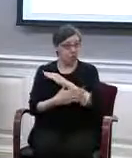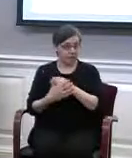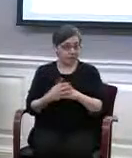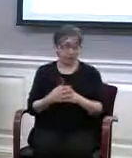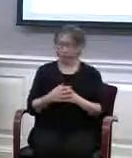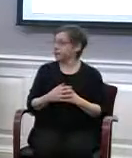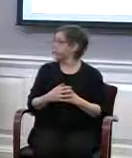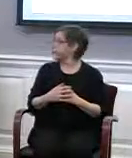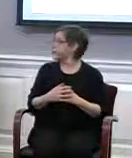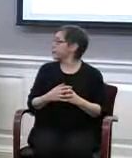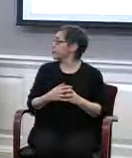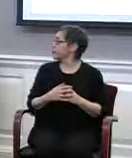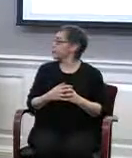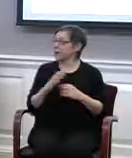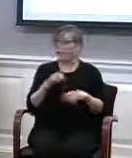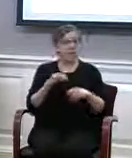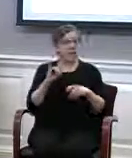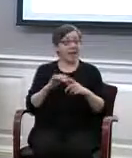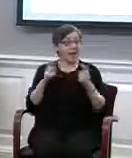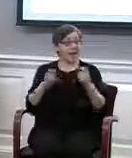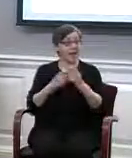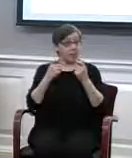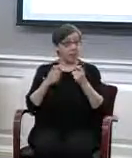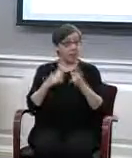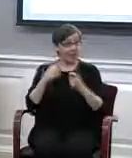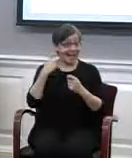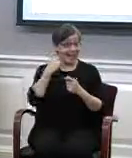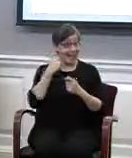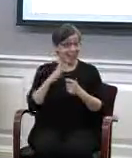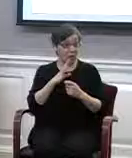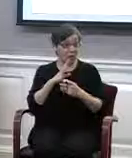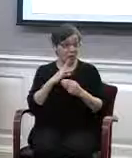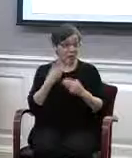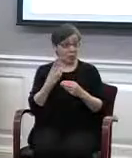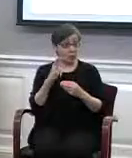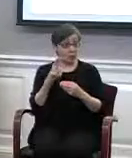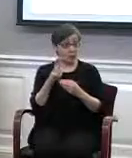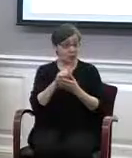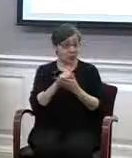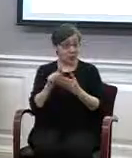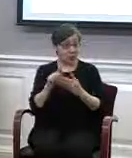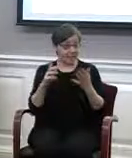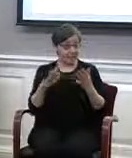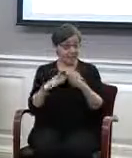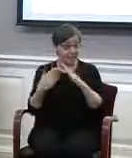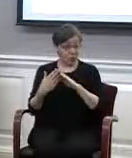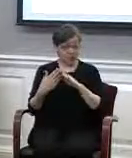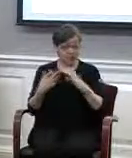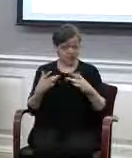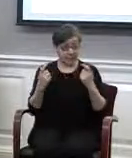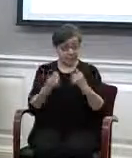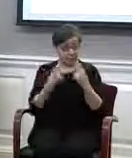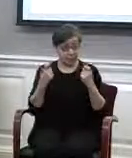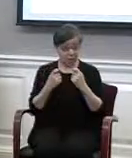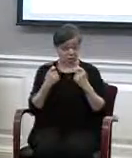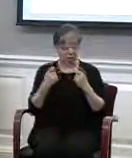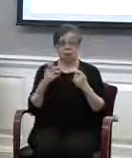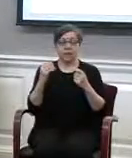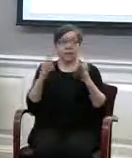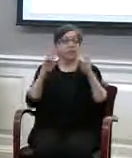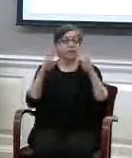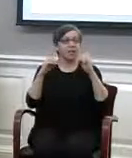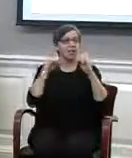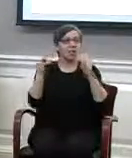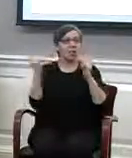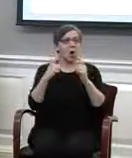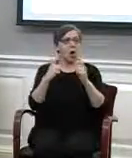A word about the celebration I just mentioned. This community celebration of Education for All included hundreds